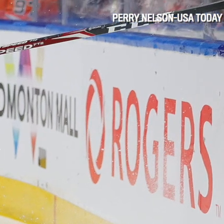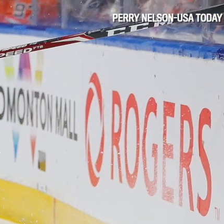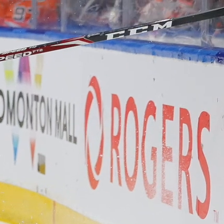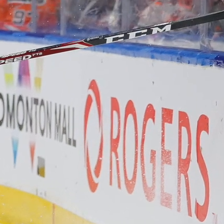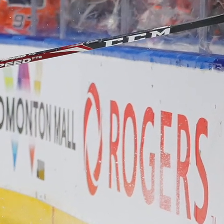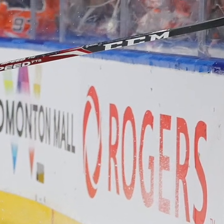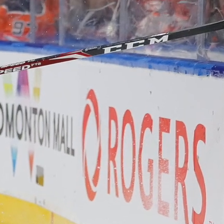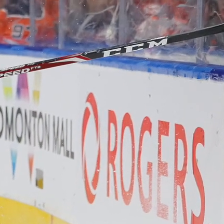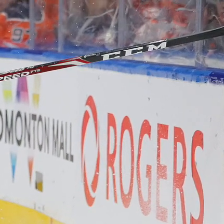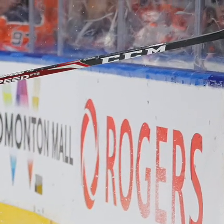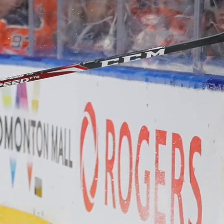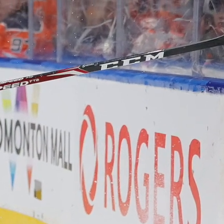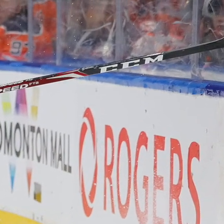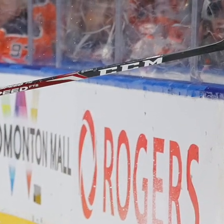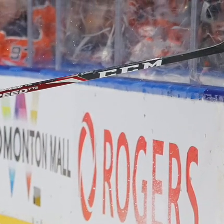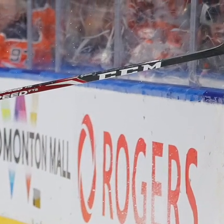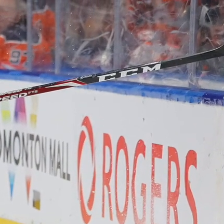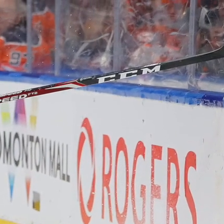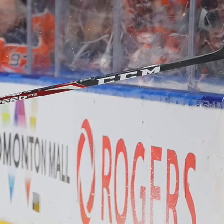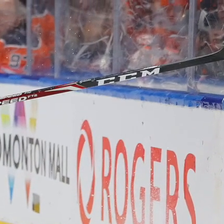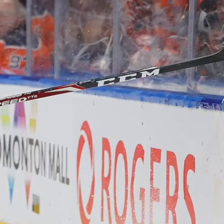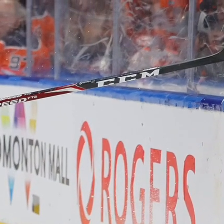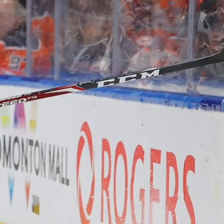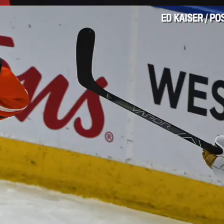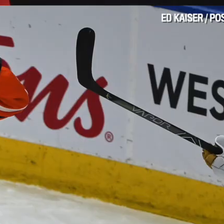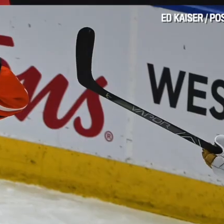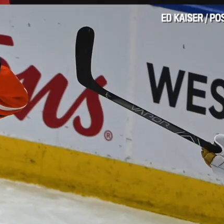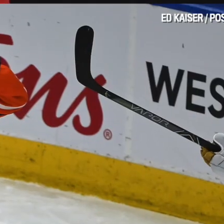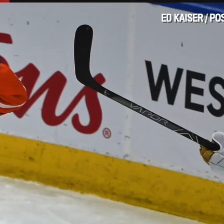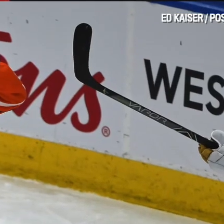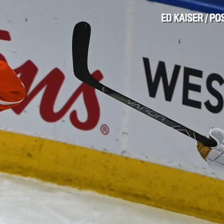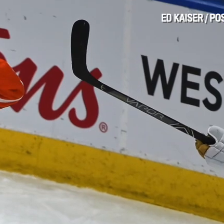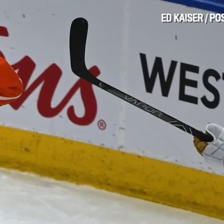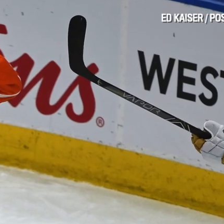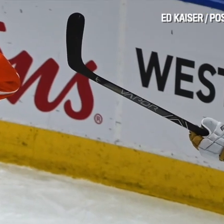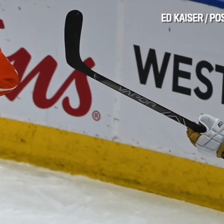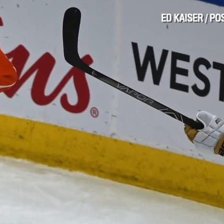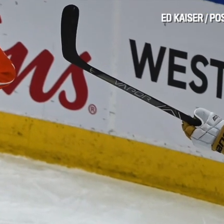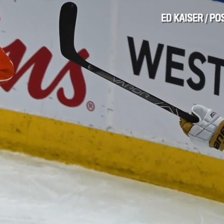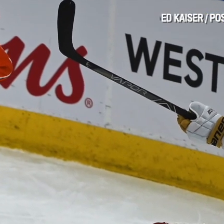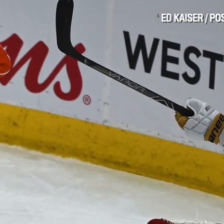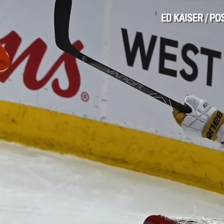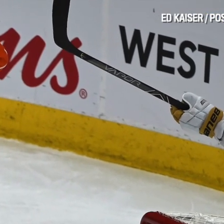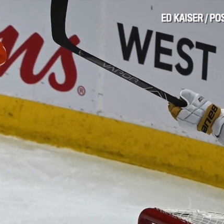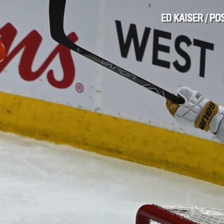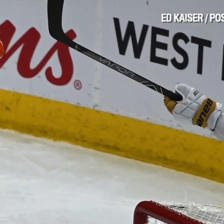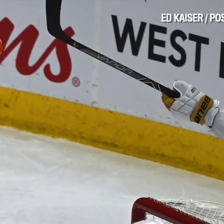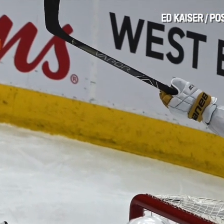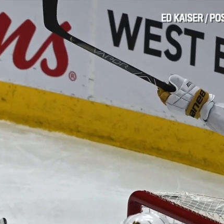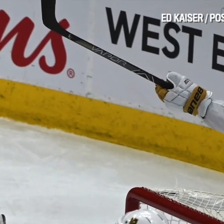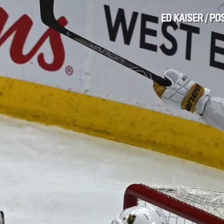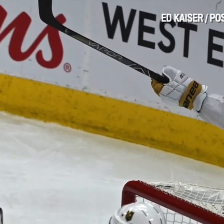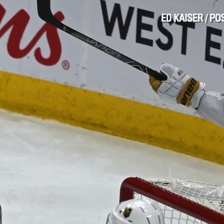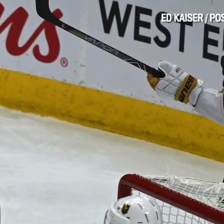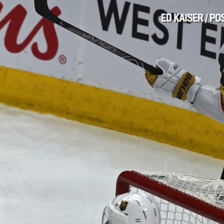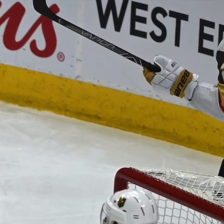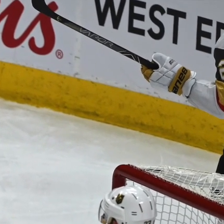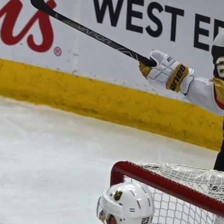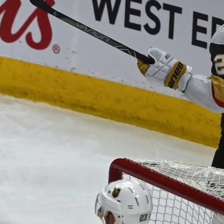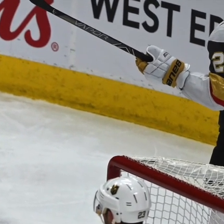in the bubble are those with that close face-to-face contact with the players who are going to be, again,